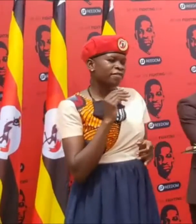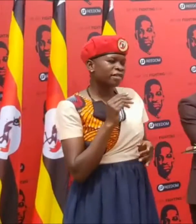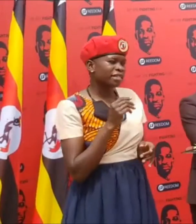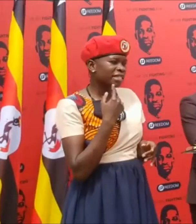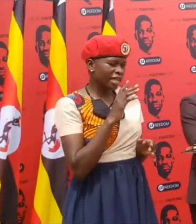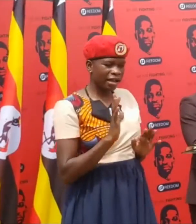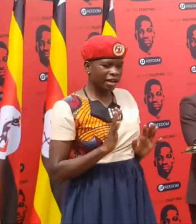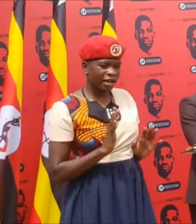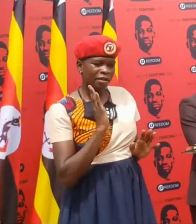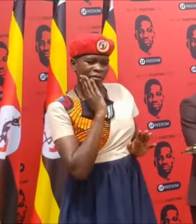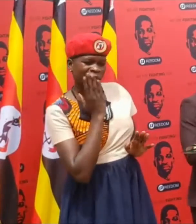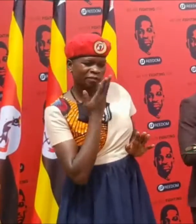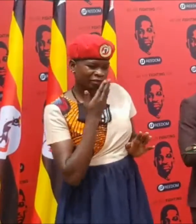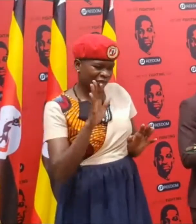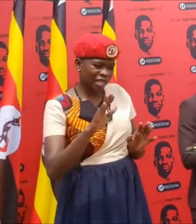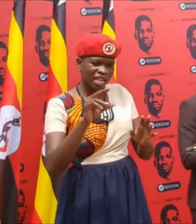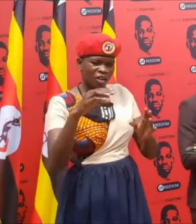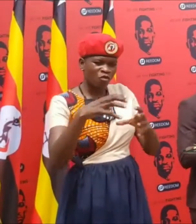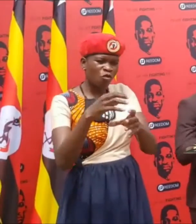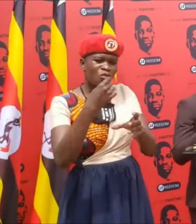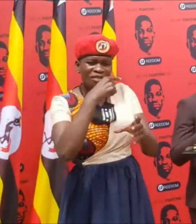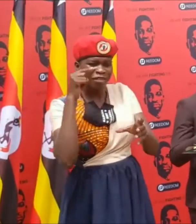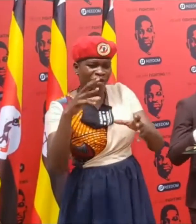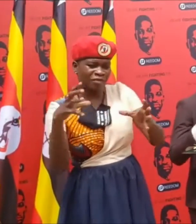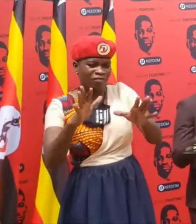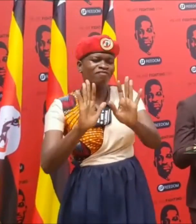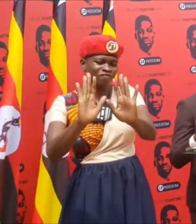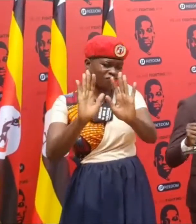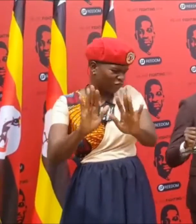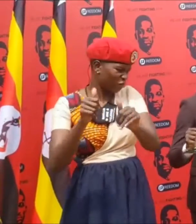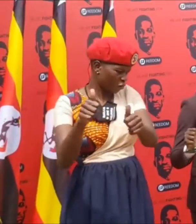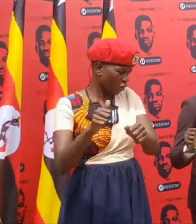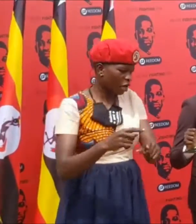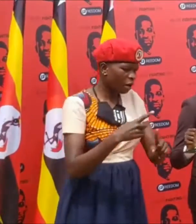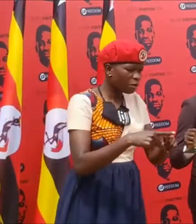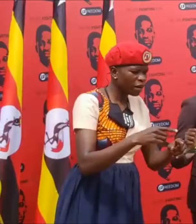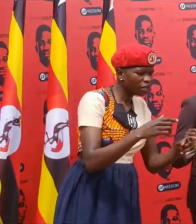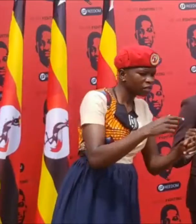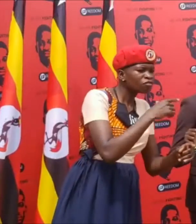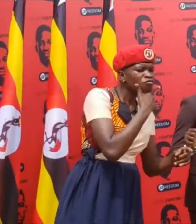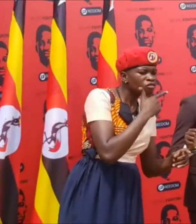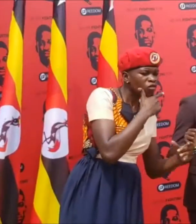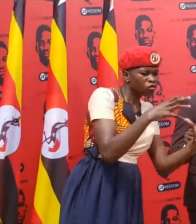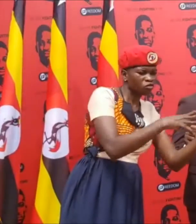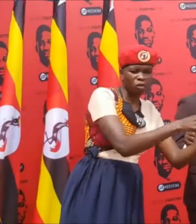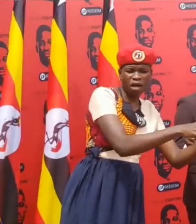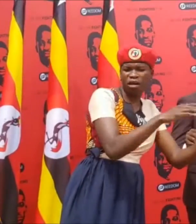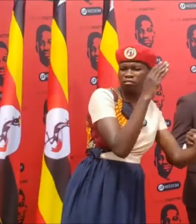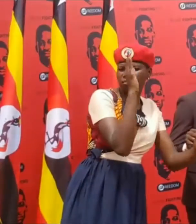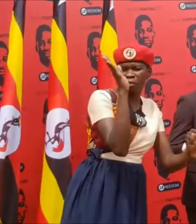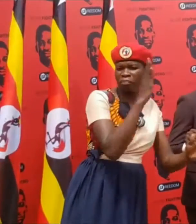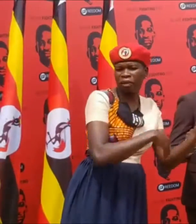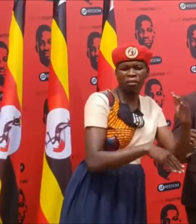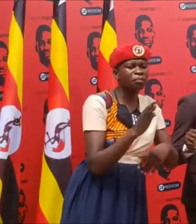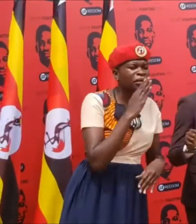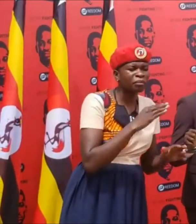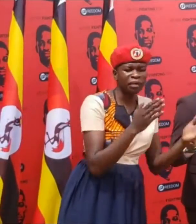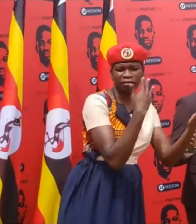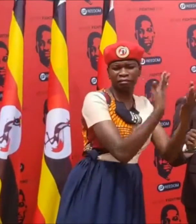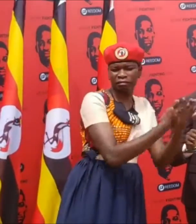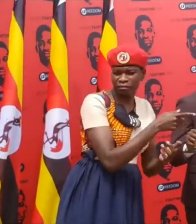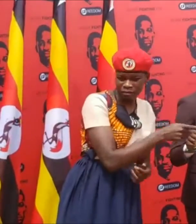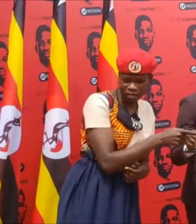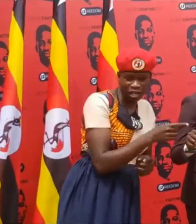nti abana aba NRM bo tewali buzibu tetujja bakwatako, aba NUP bo tubakwate tubasibire ddala. Olunaku olwaleero